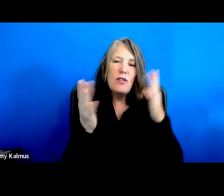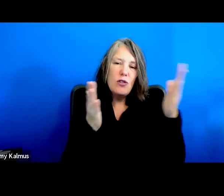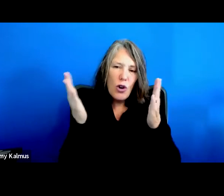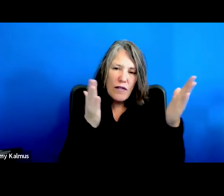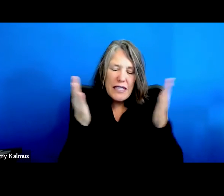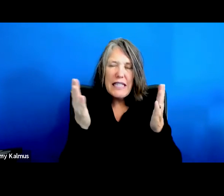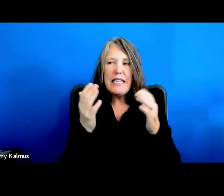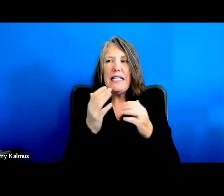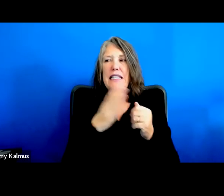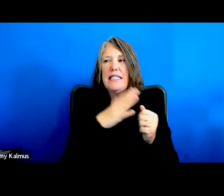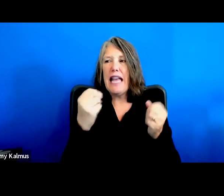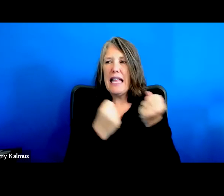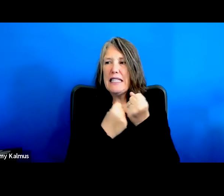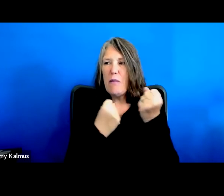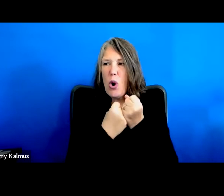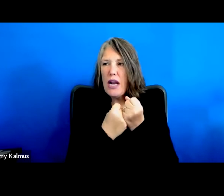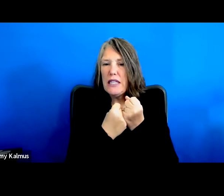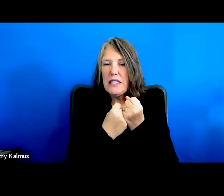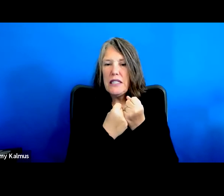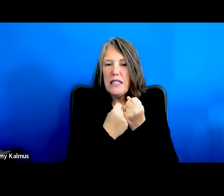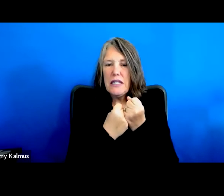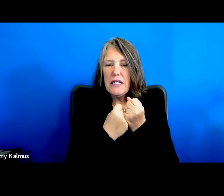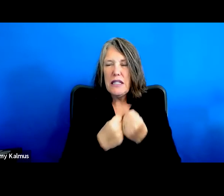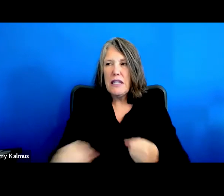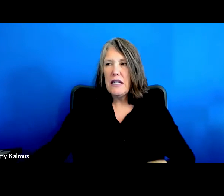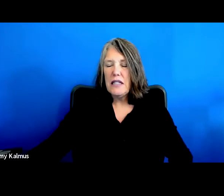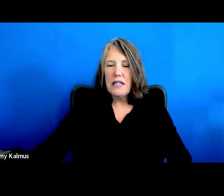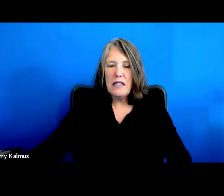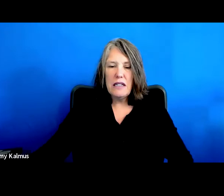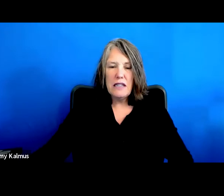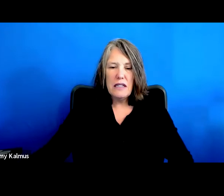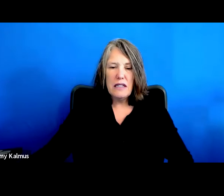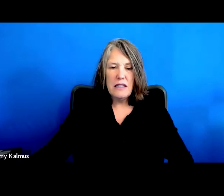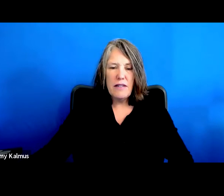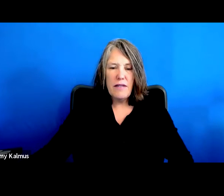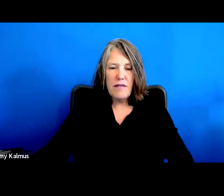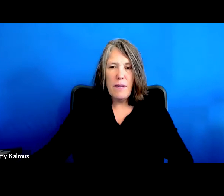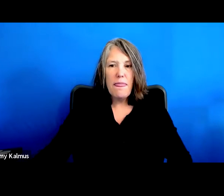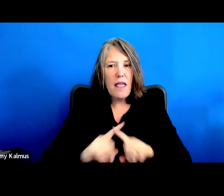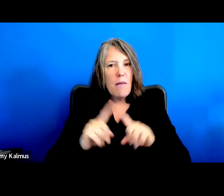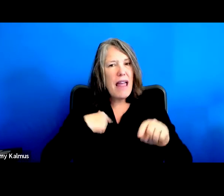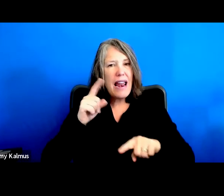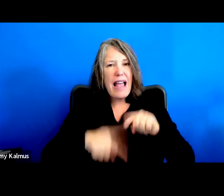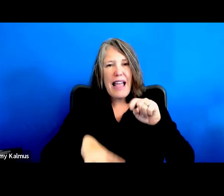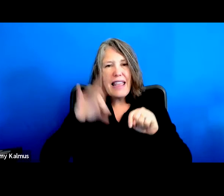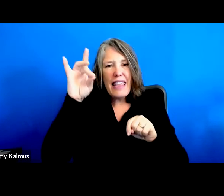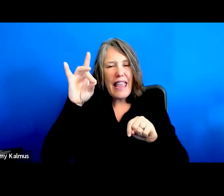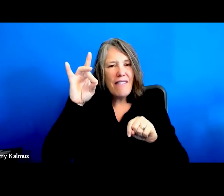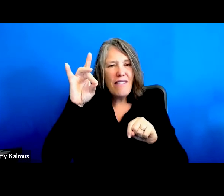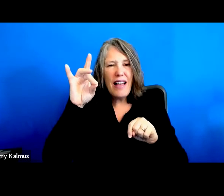services and supports. But I can't find anyone who is interested in doing any research